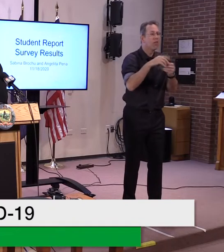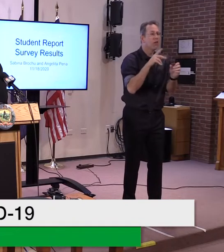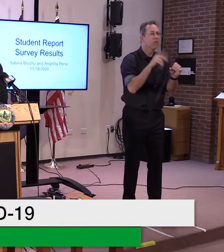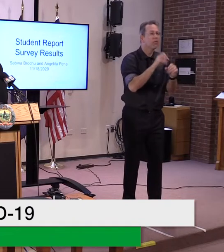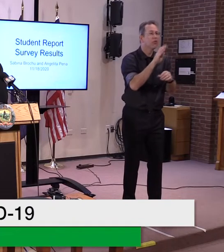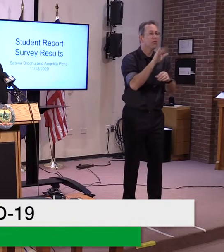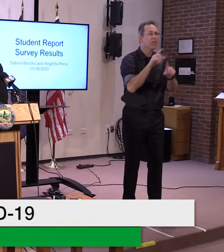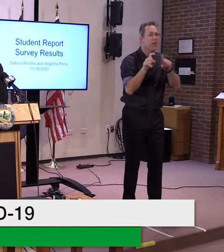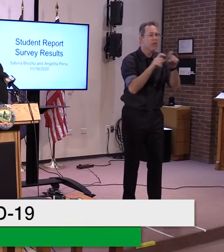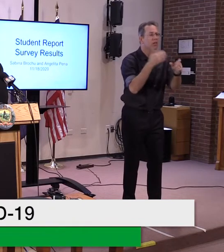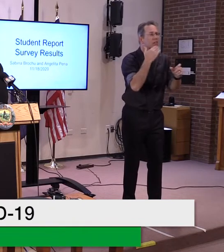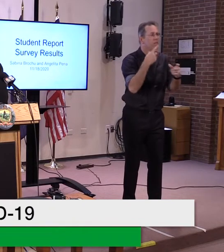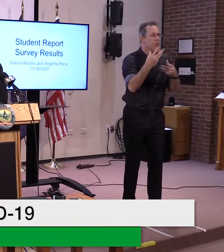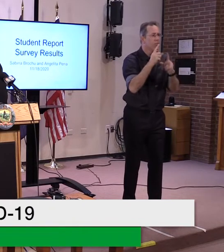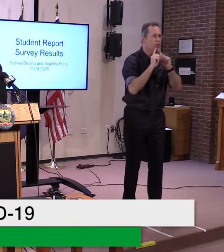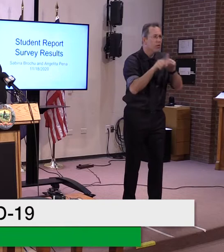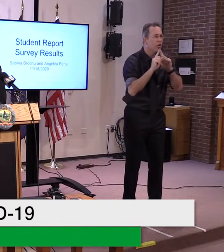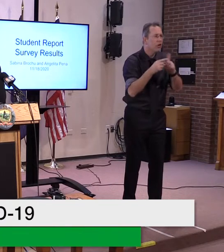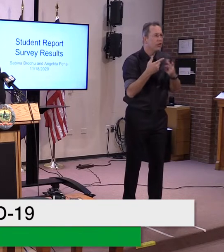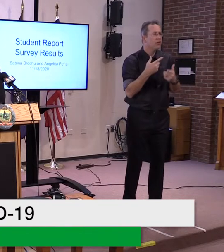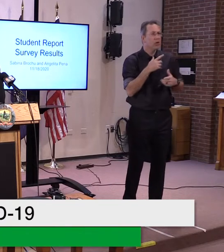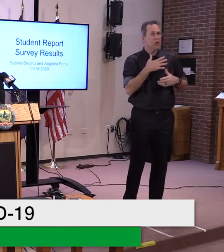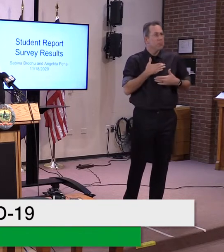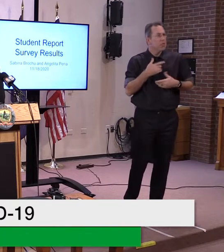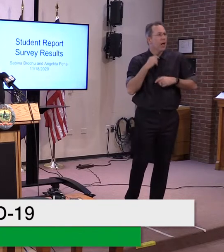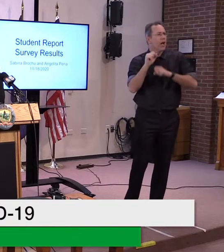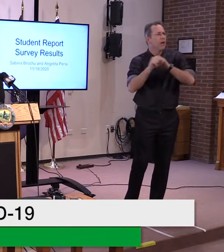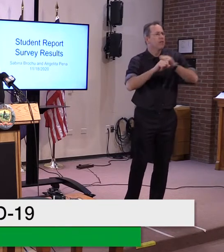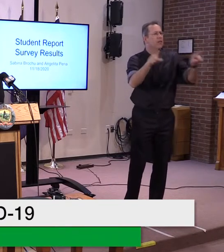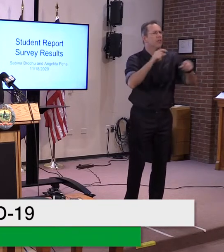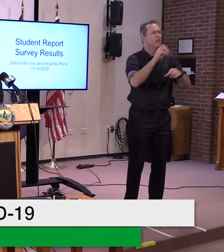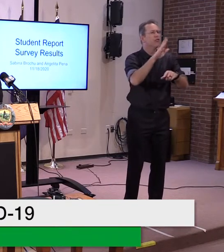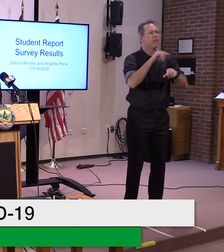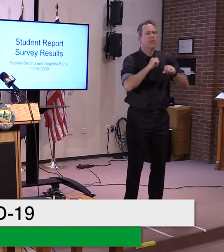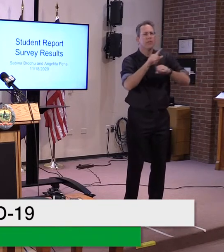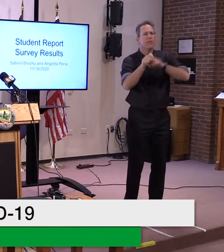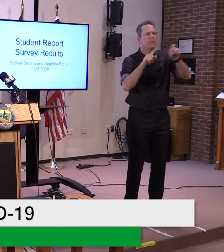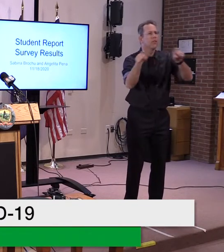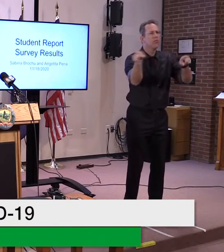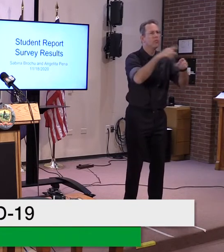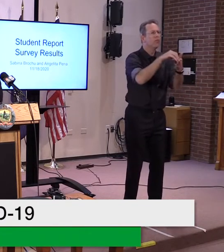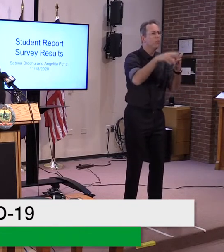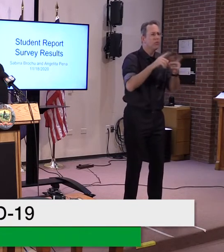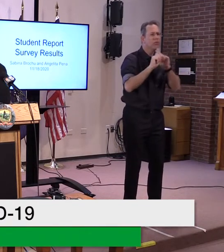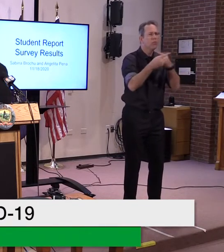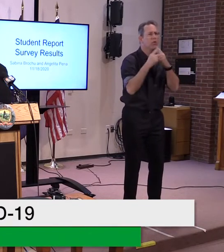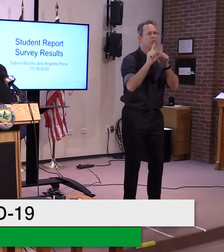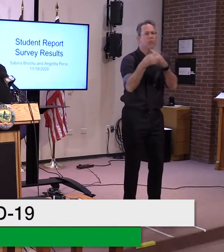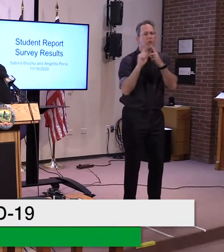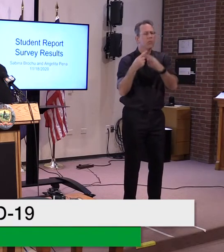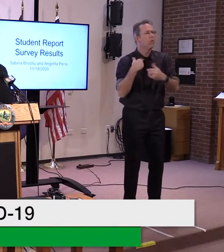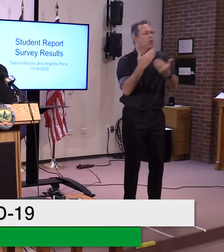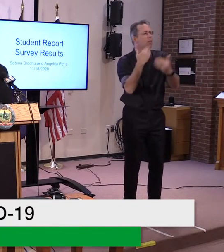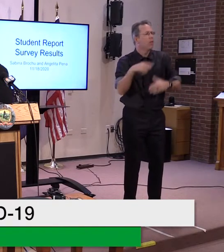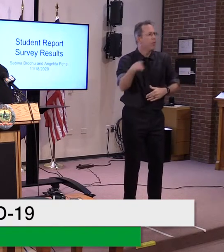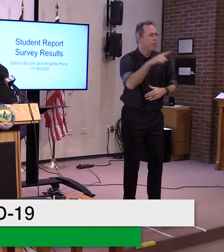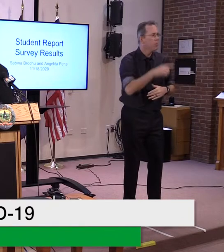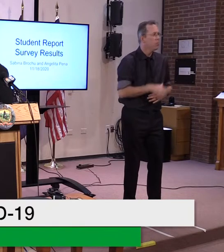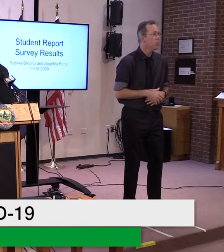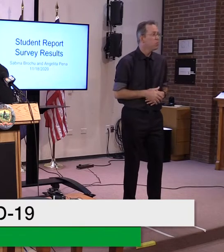students and to the students who responded because without done you wouldn't have this data that's here in front of you today